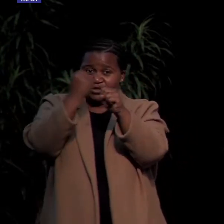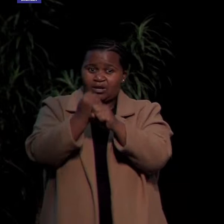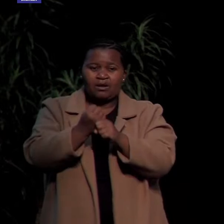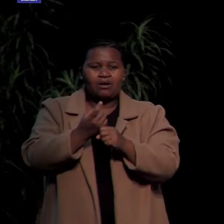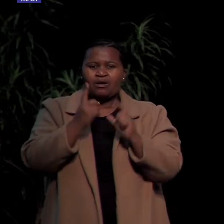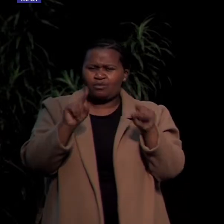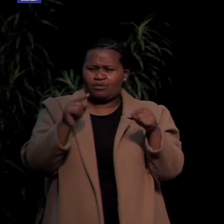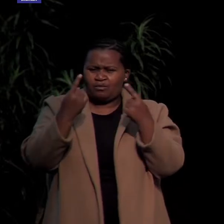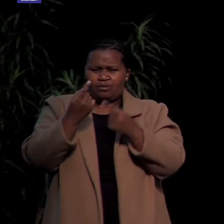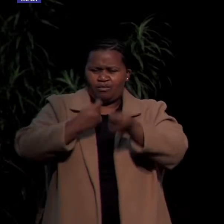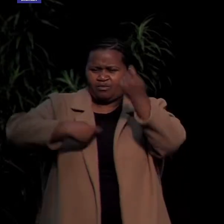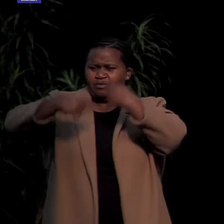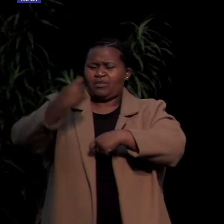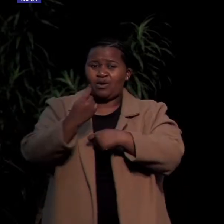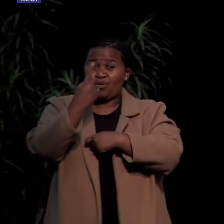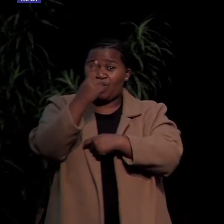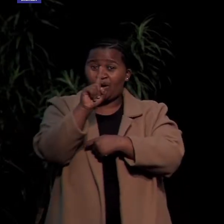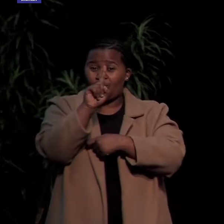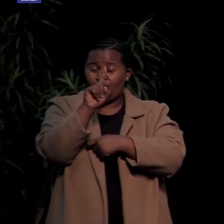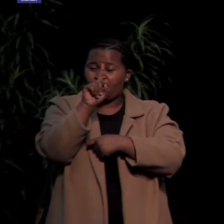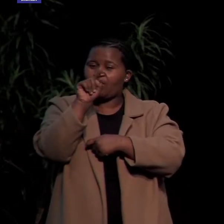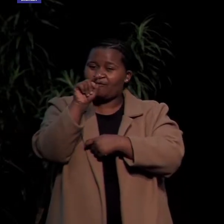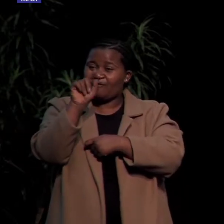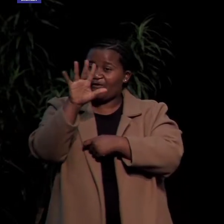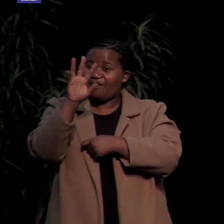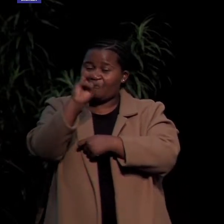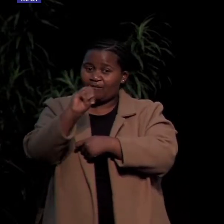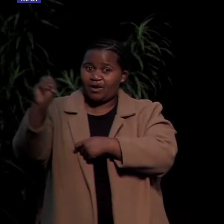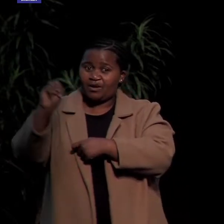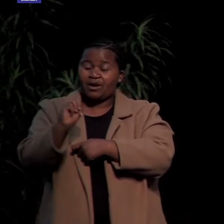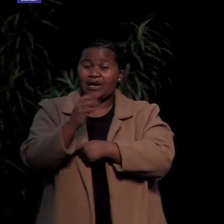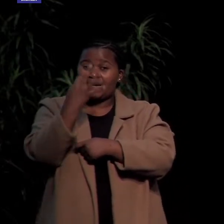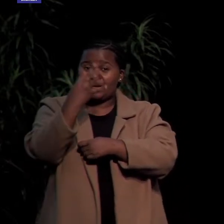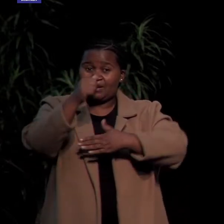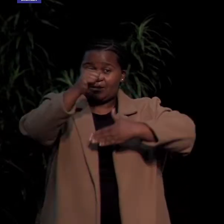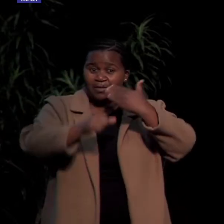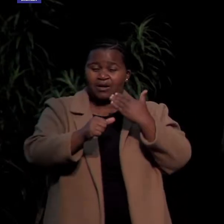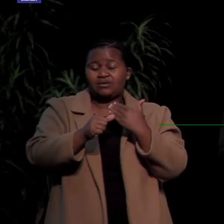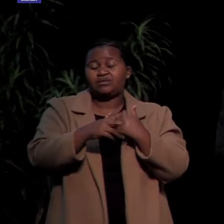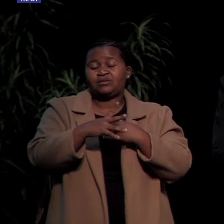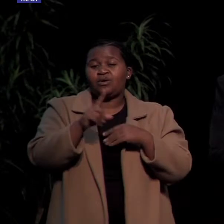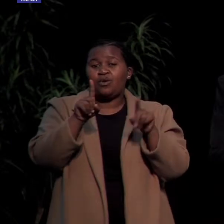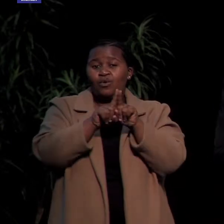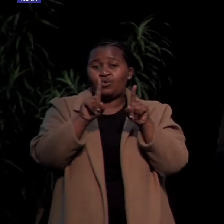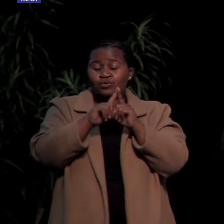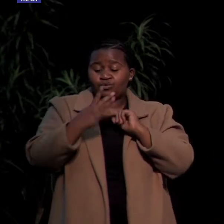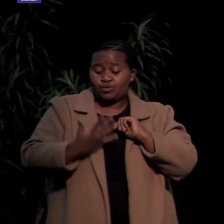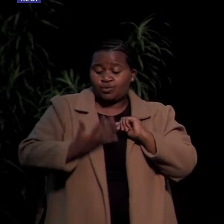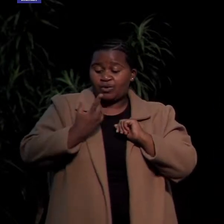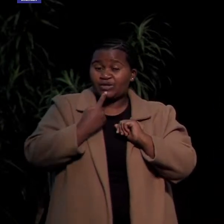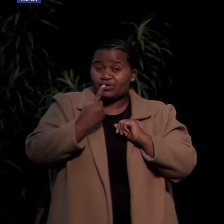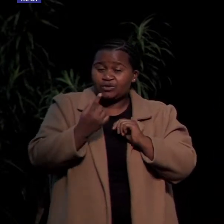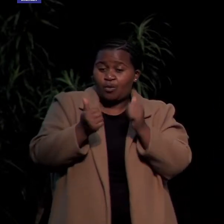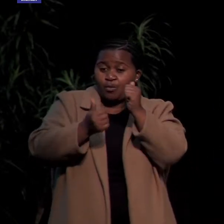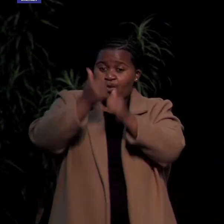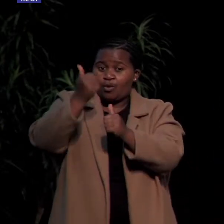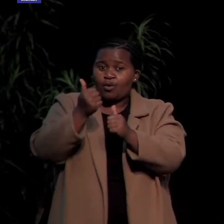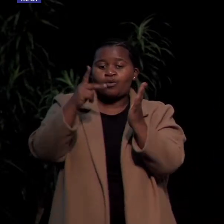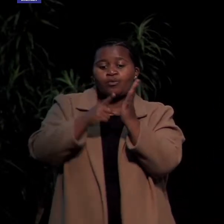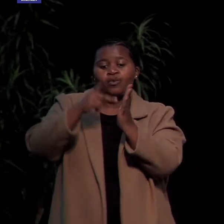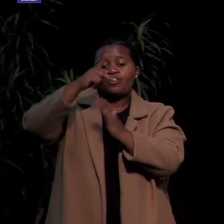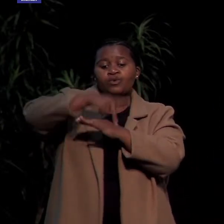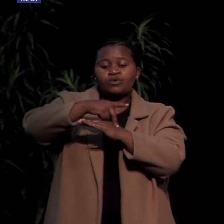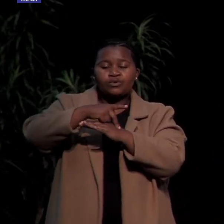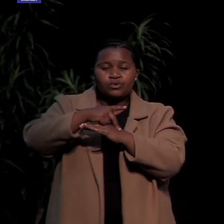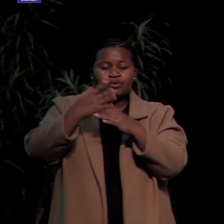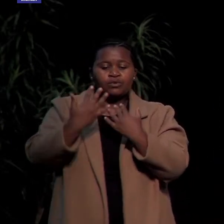spend 1.5 billion in 3 months, considering the processes to be completed. We want to indicate that most of the projects will be